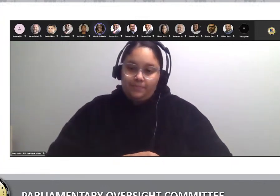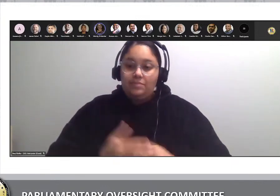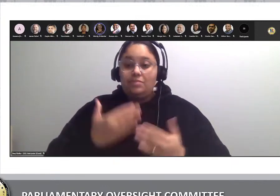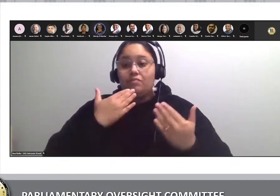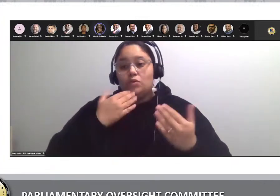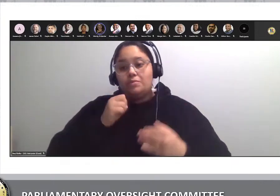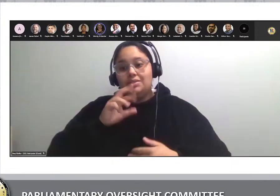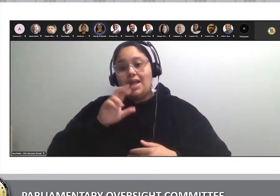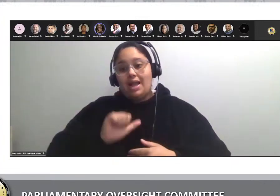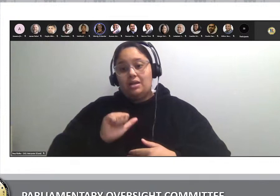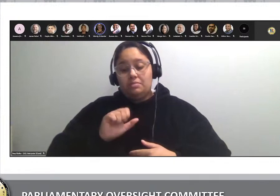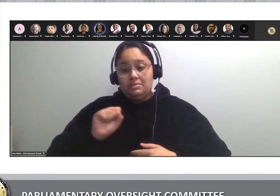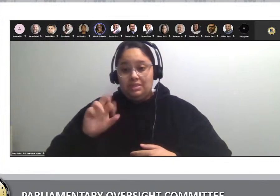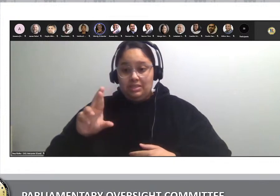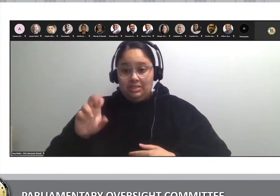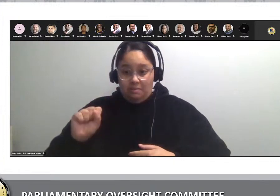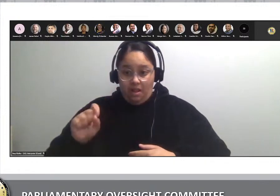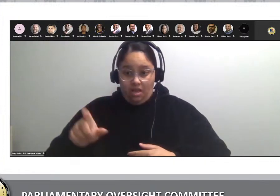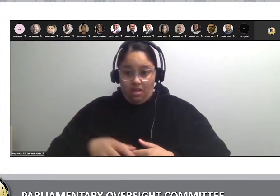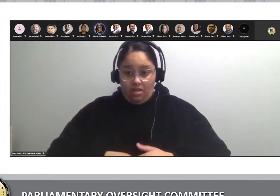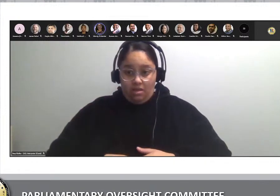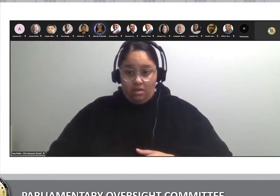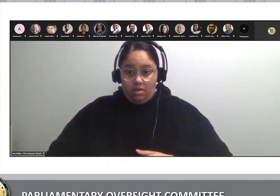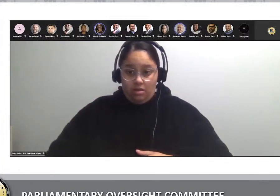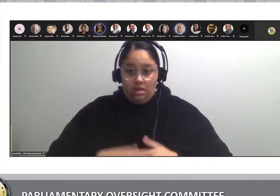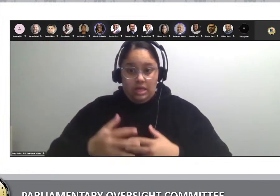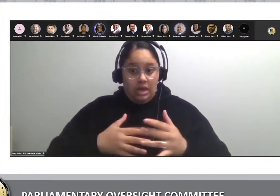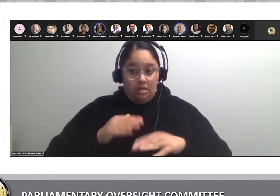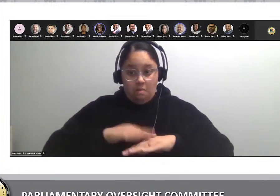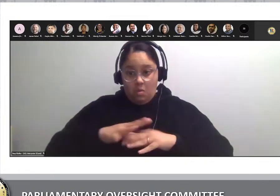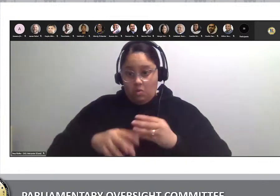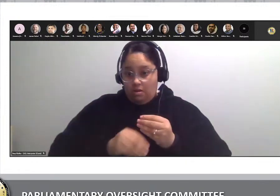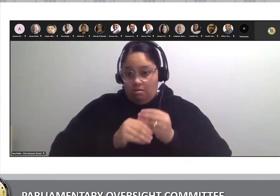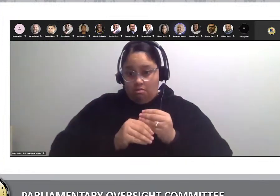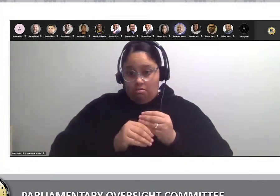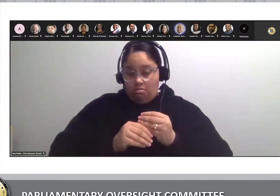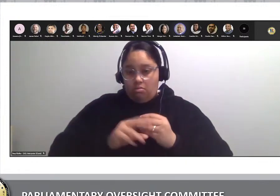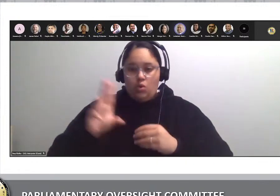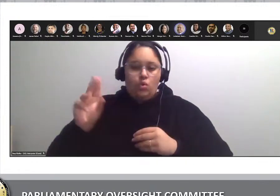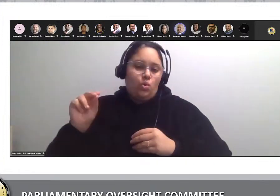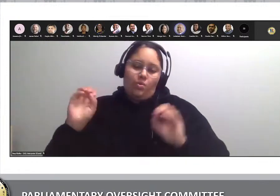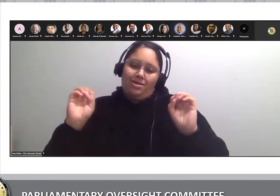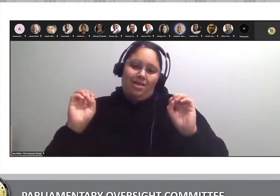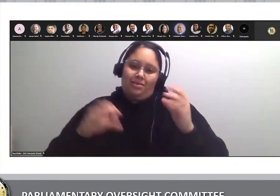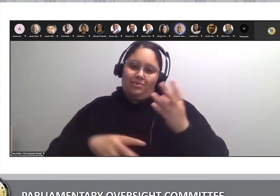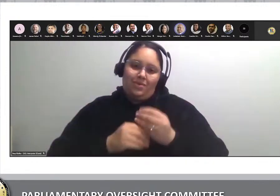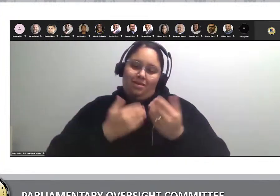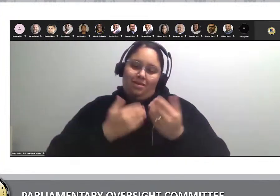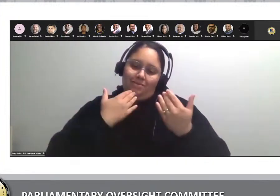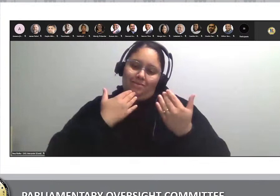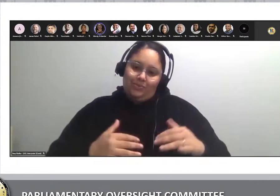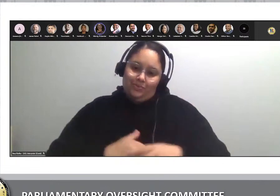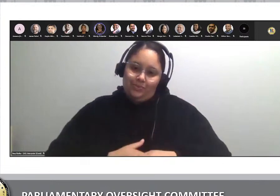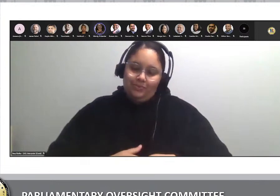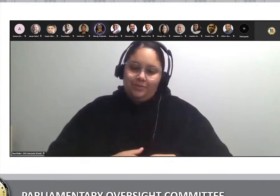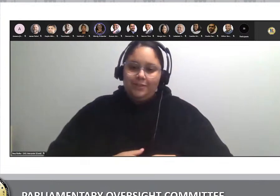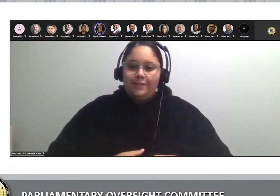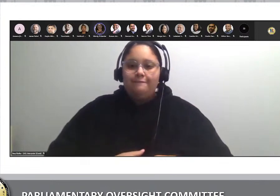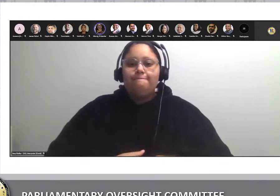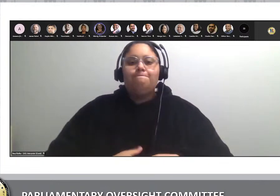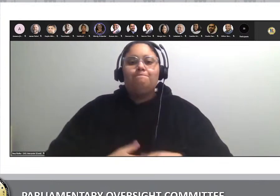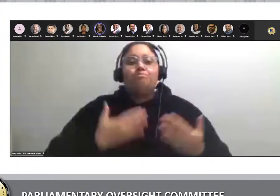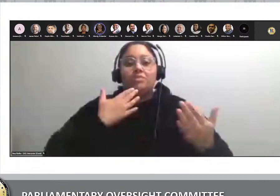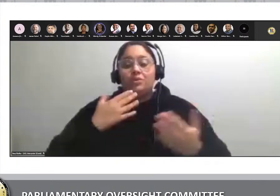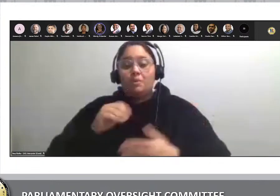Mr. Adams. Mr. Stimele, anything to add? I've got nothing to add, ma'am. Thank you. Thank you very